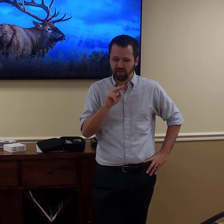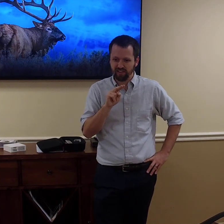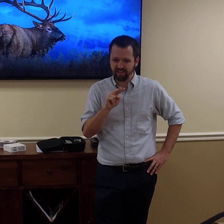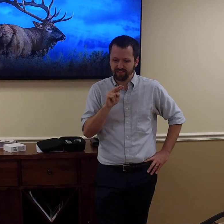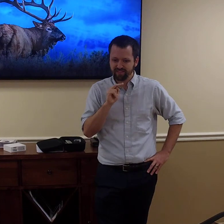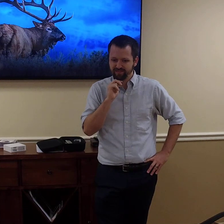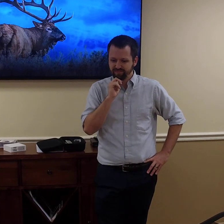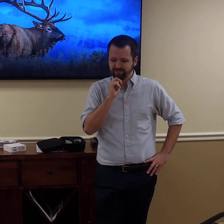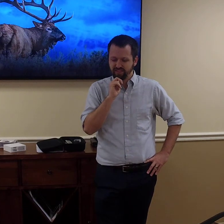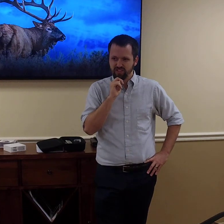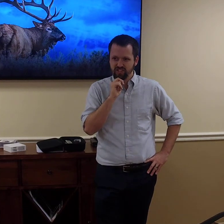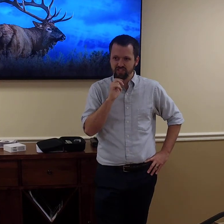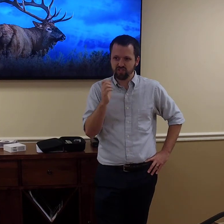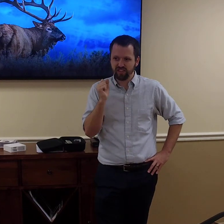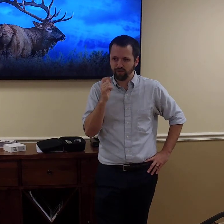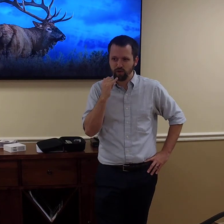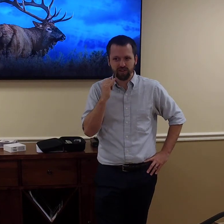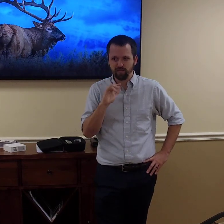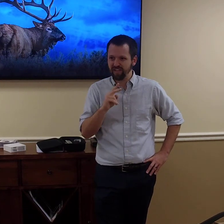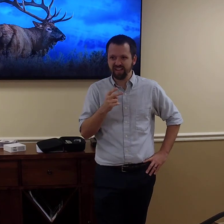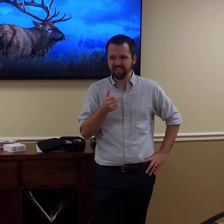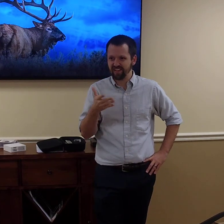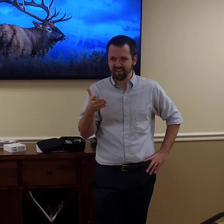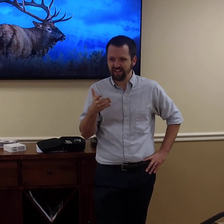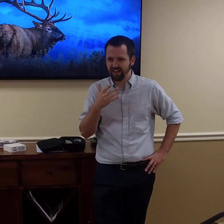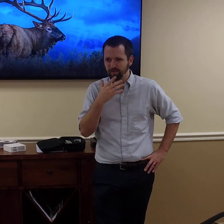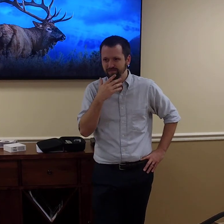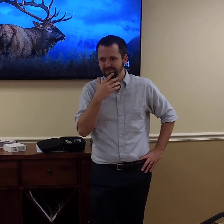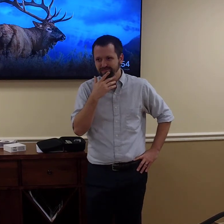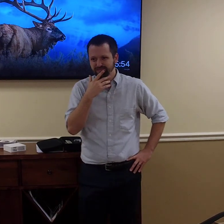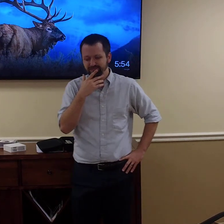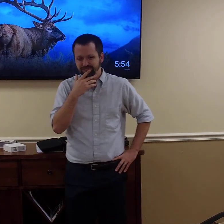really, just because you take their phone doesn't mean anything.